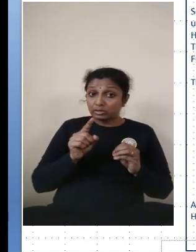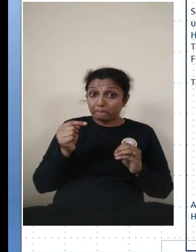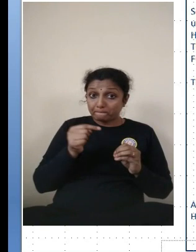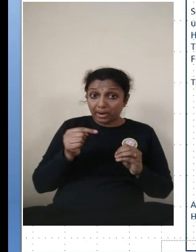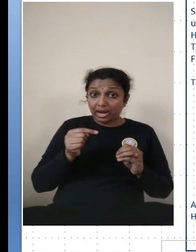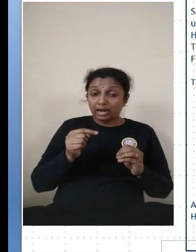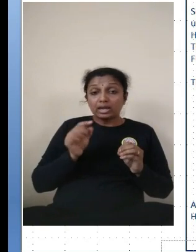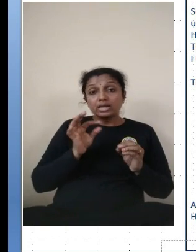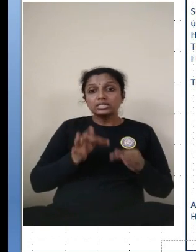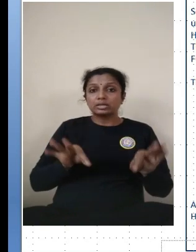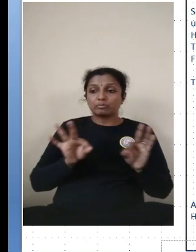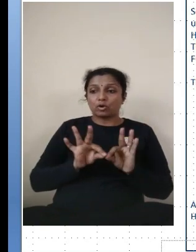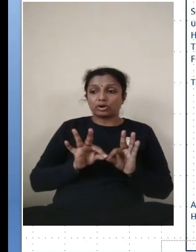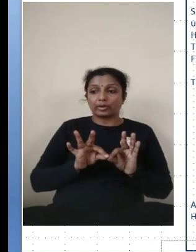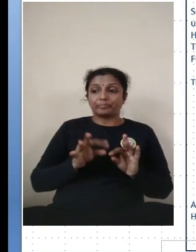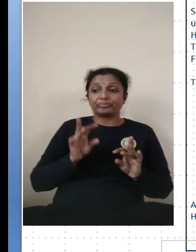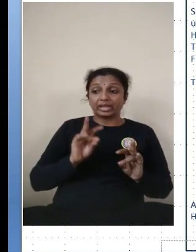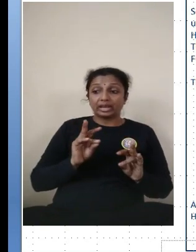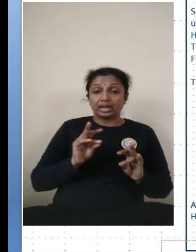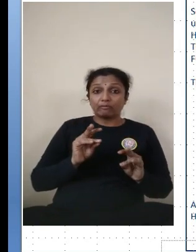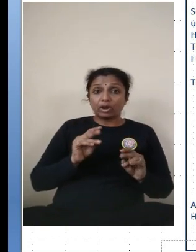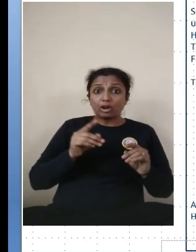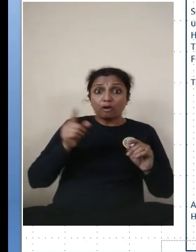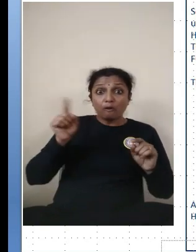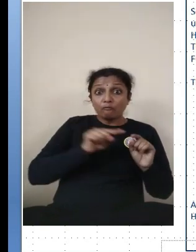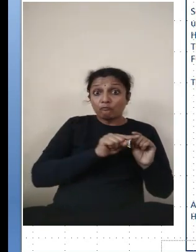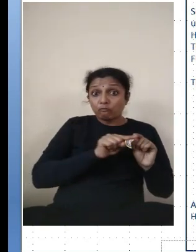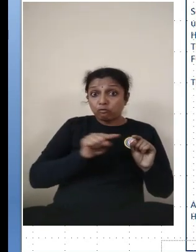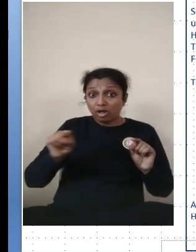whole answer will go wrong.